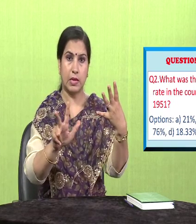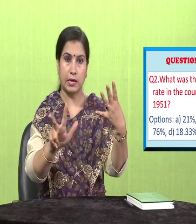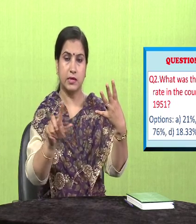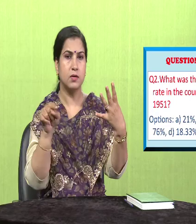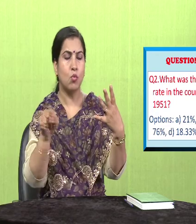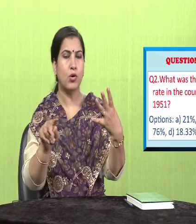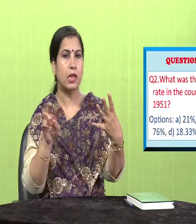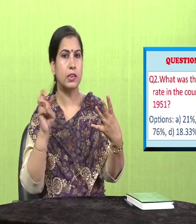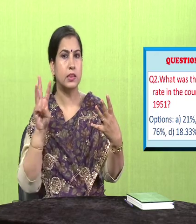18.33%.